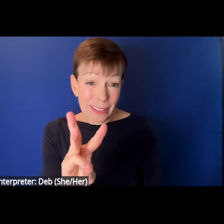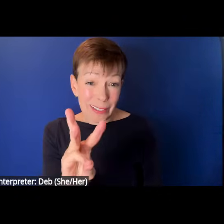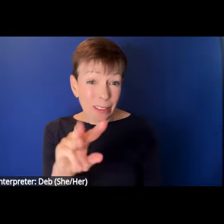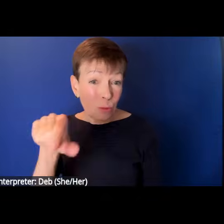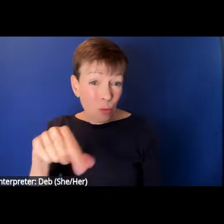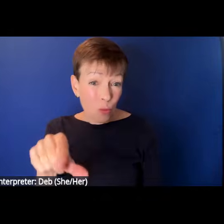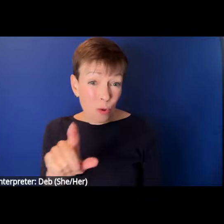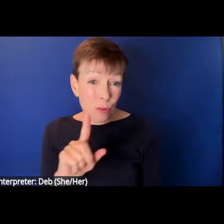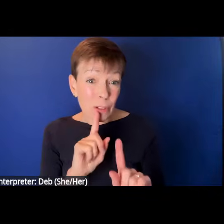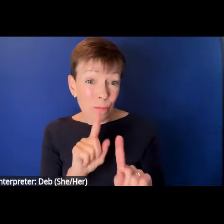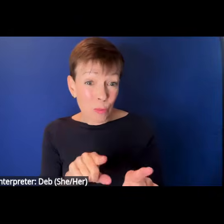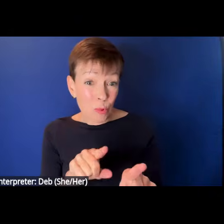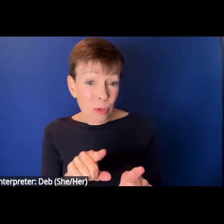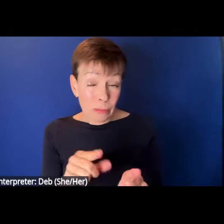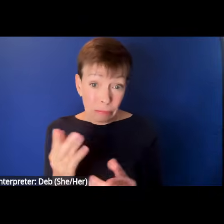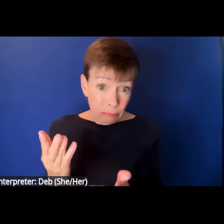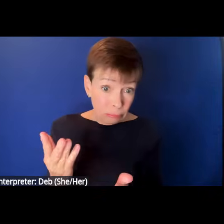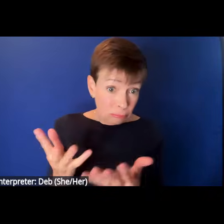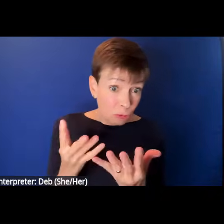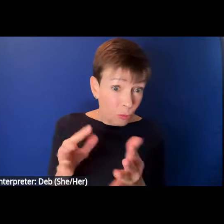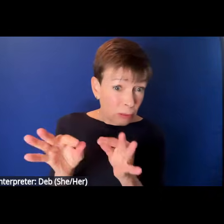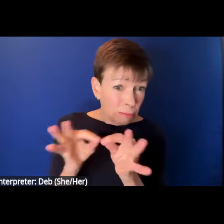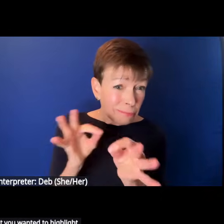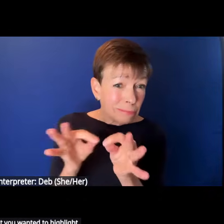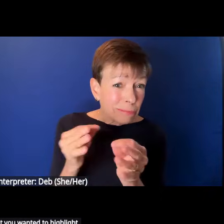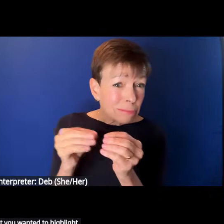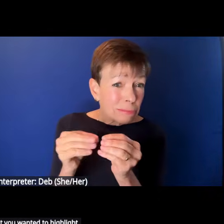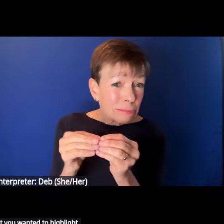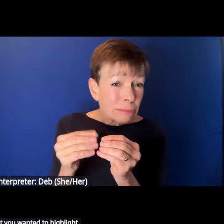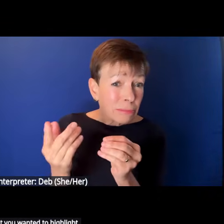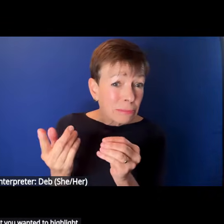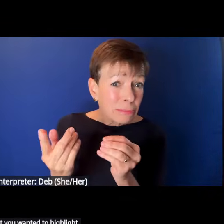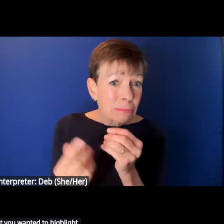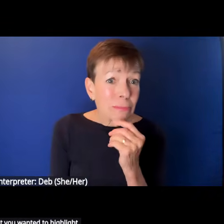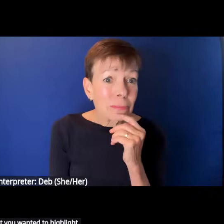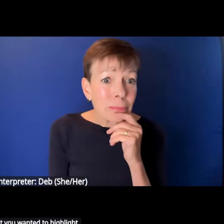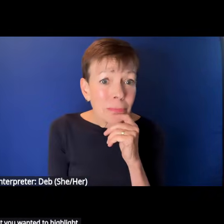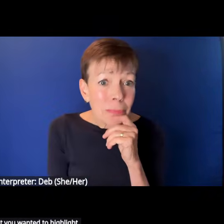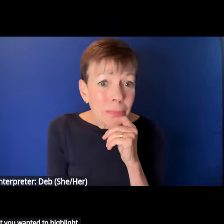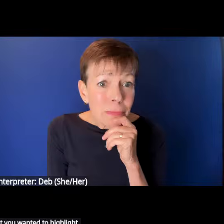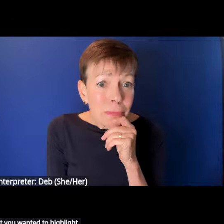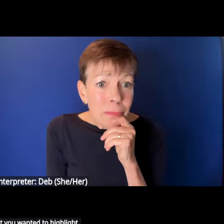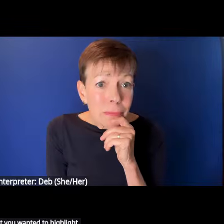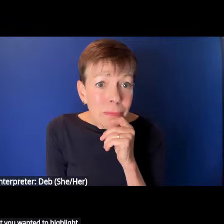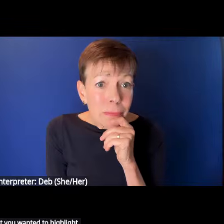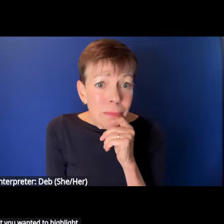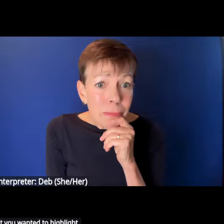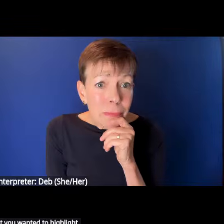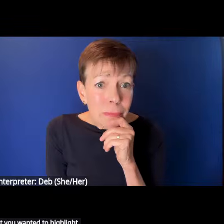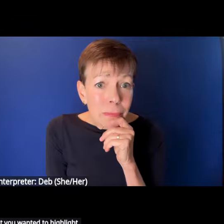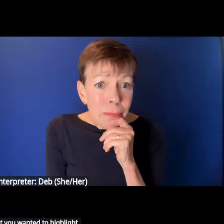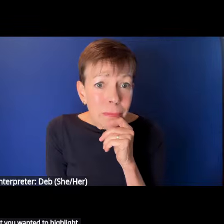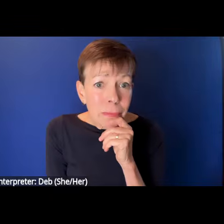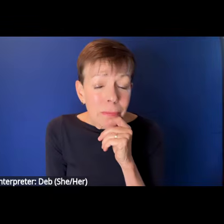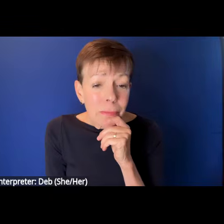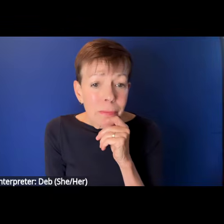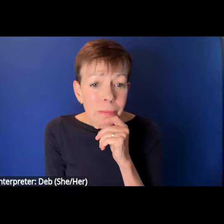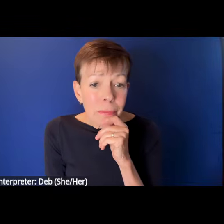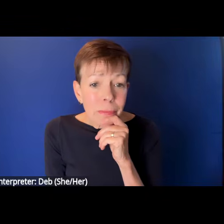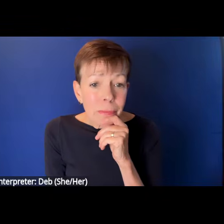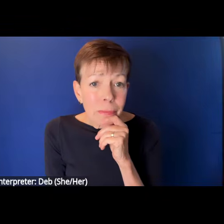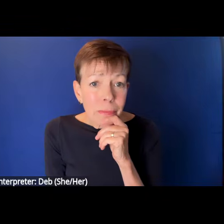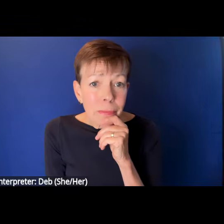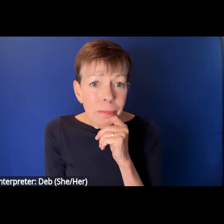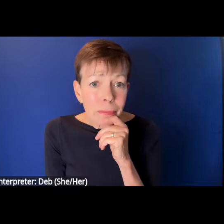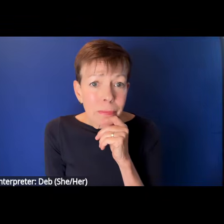anything from this that you wanted to highlight for the board and for the partners? I'm just highlighting that it